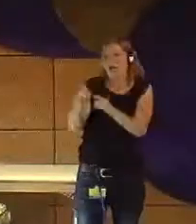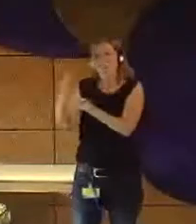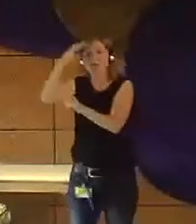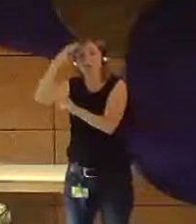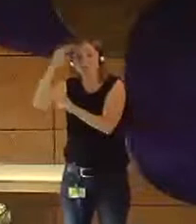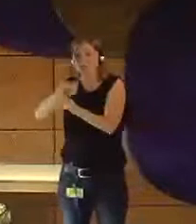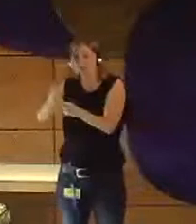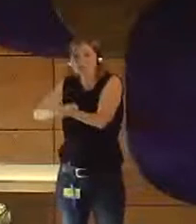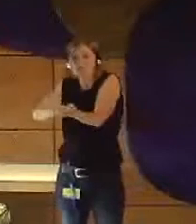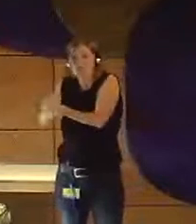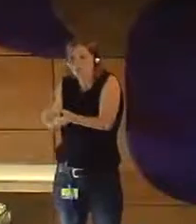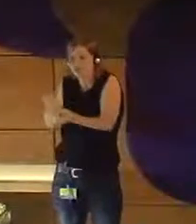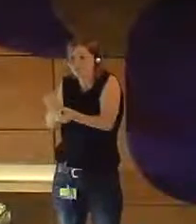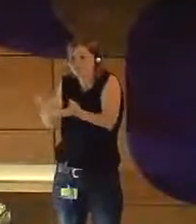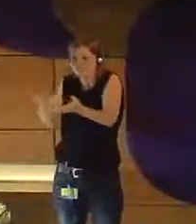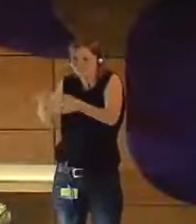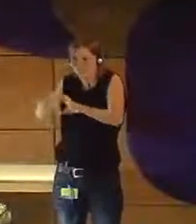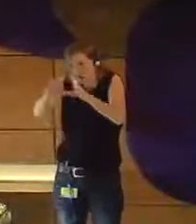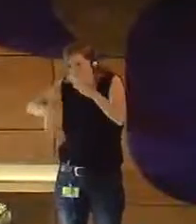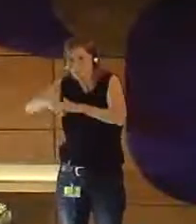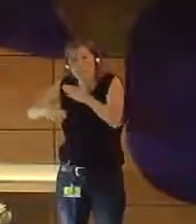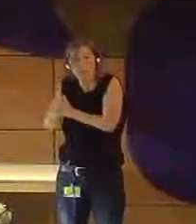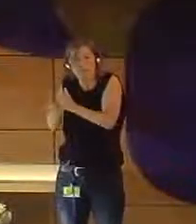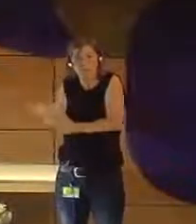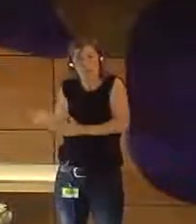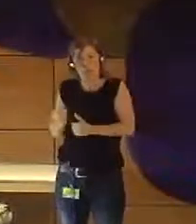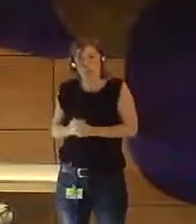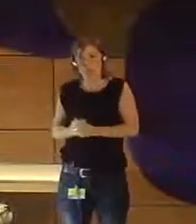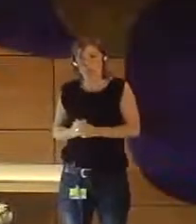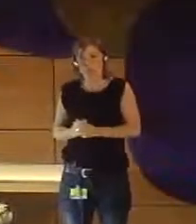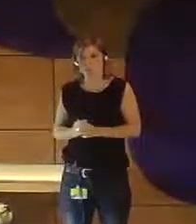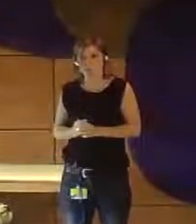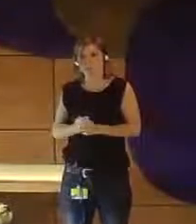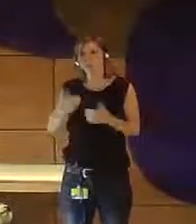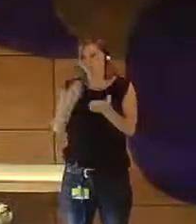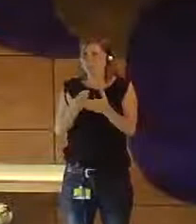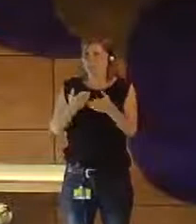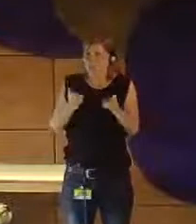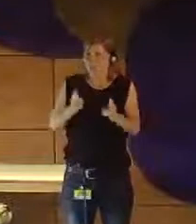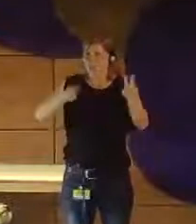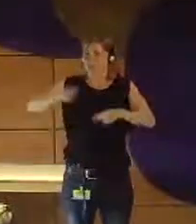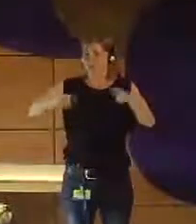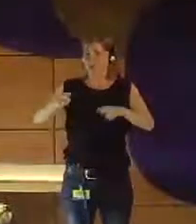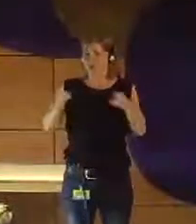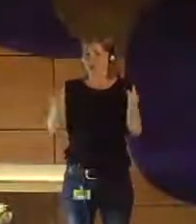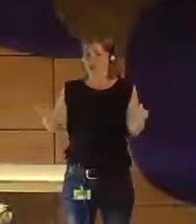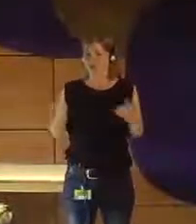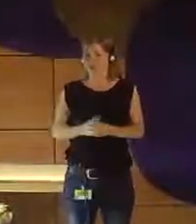produce. So that it's a slightly different process, or actually the hormones are similar.